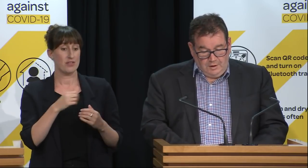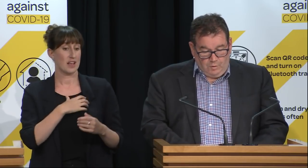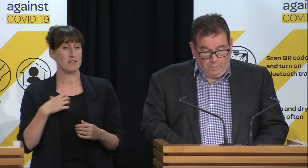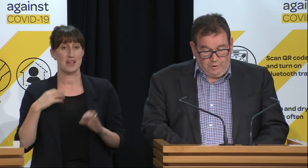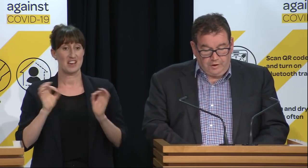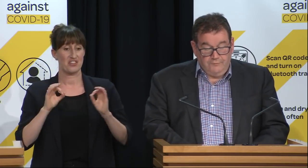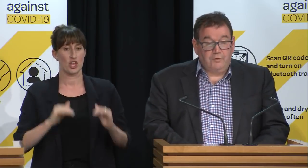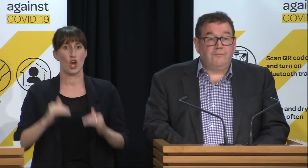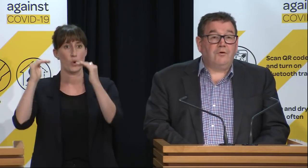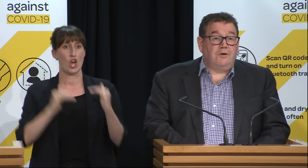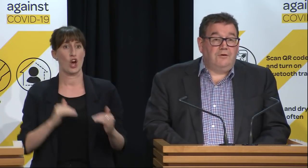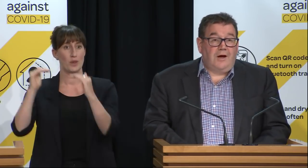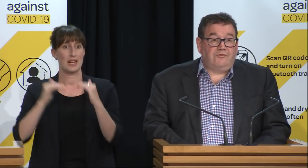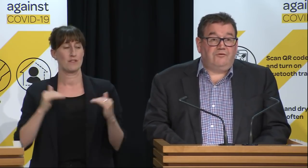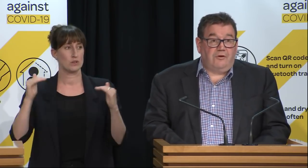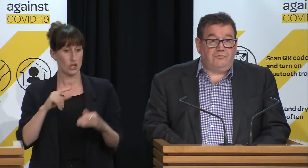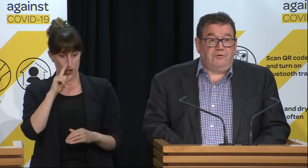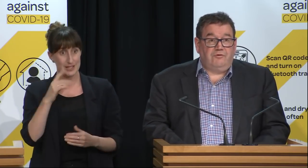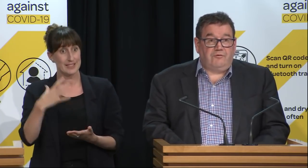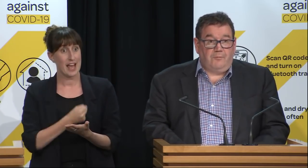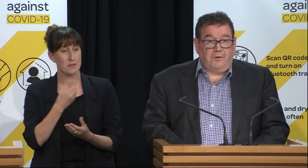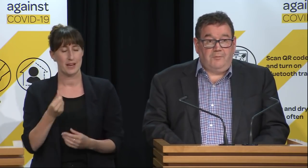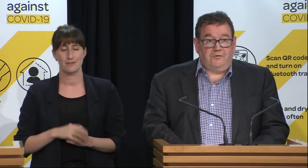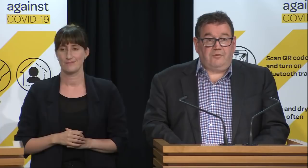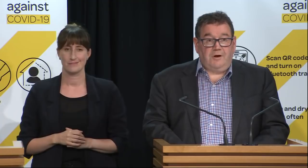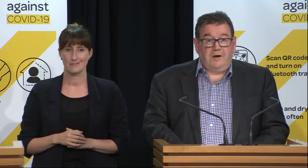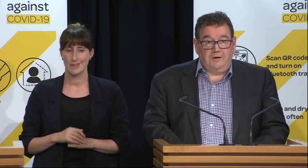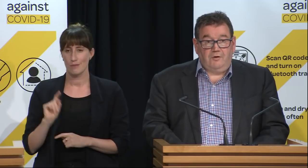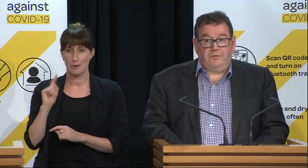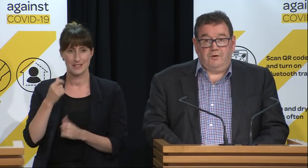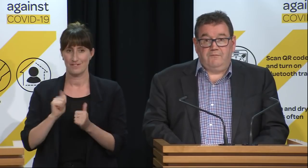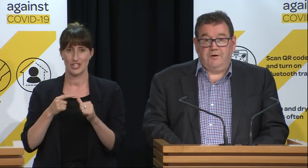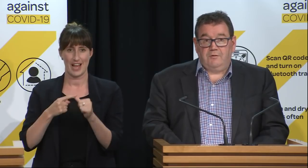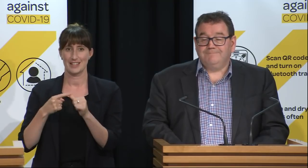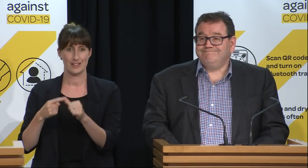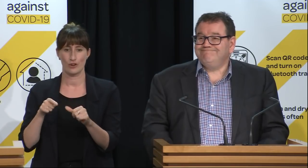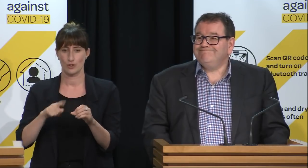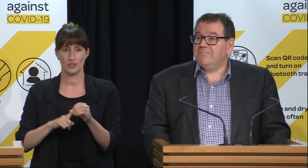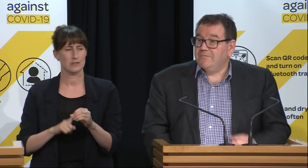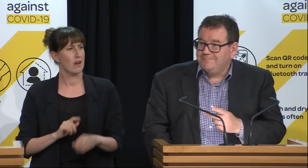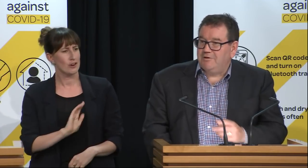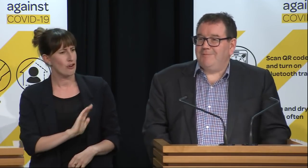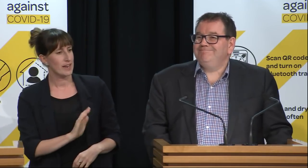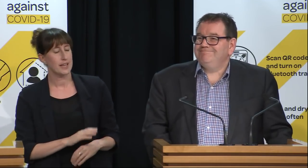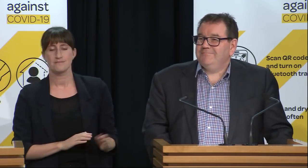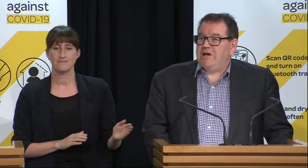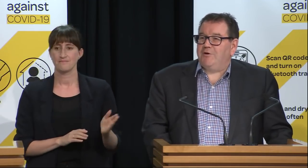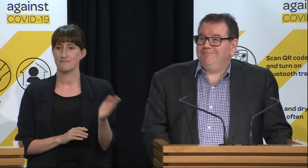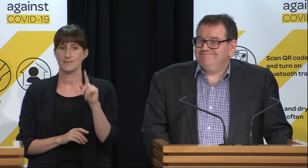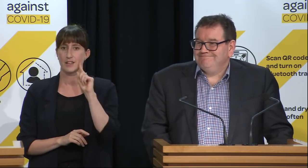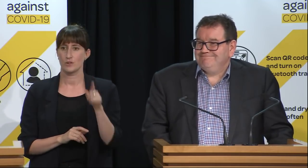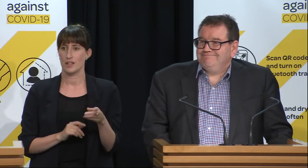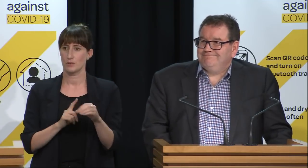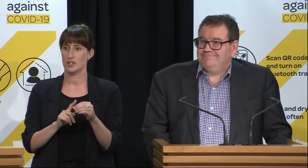us in between. Well, no, you've already heard the answers to those questions from the Prime Minister and Dr. Bloomfield. I mean, from a financial perspective.